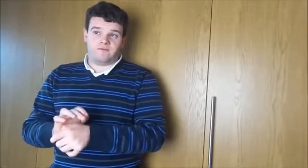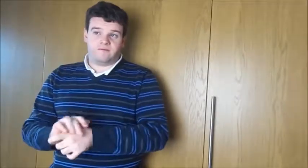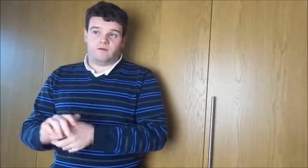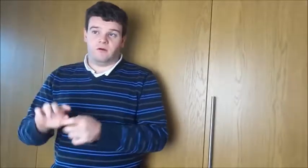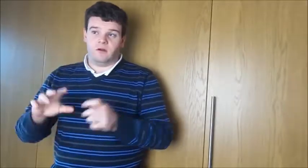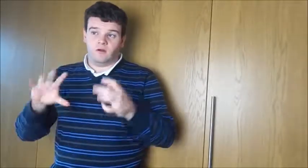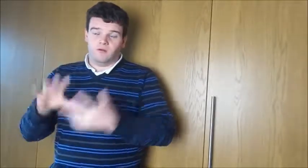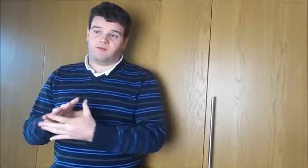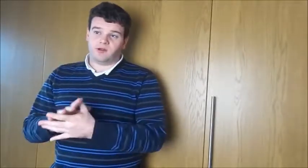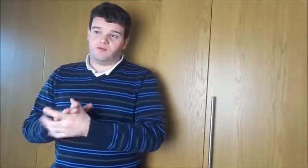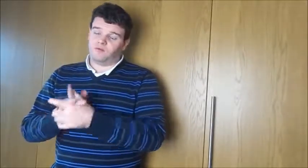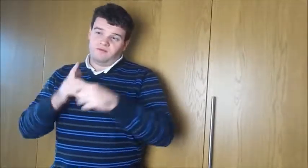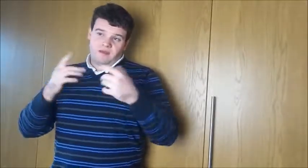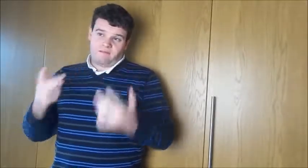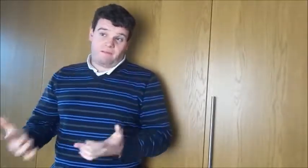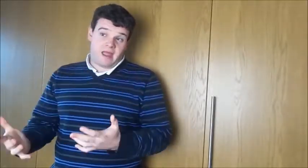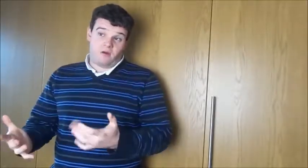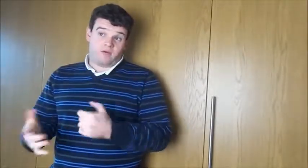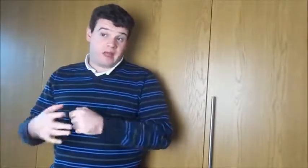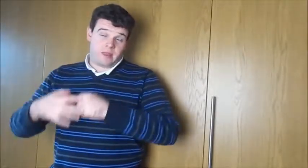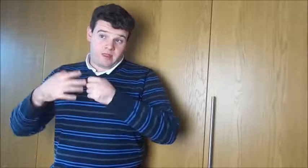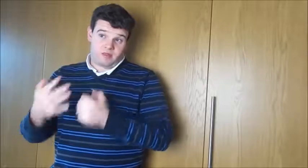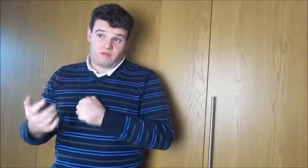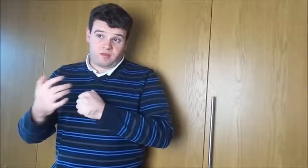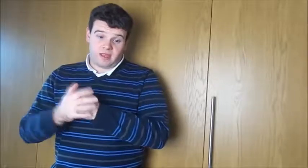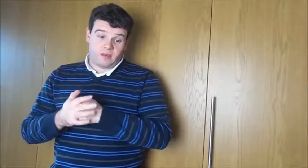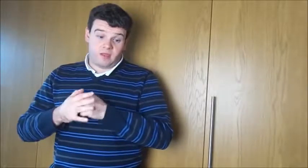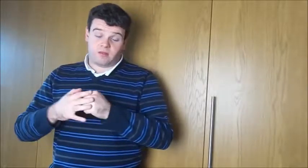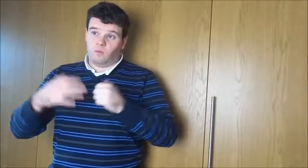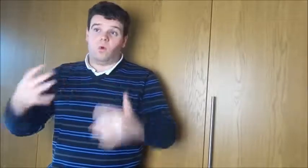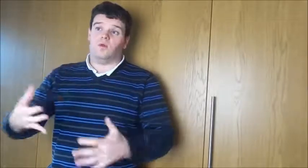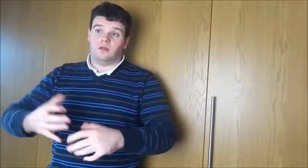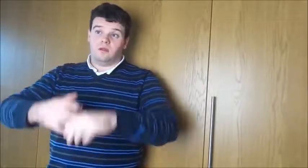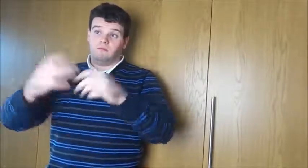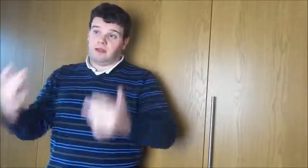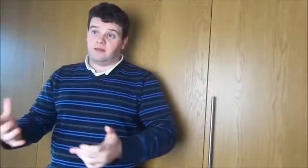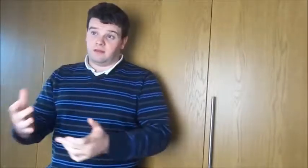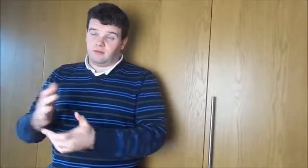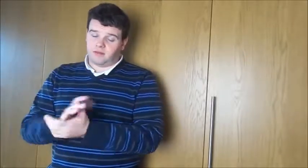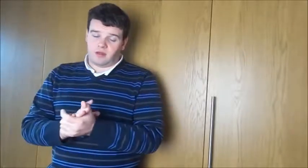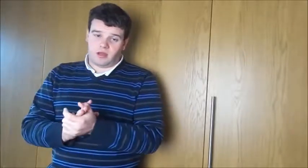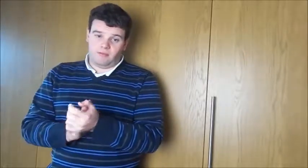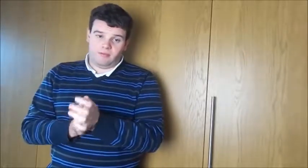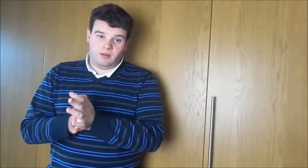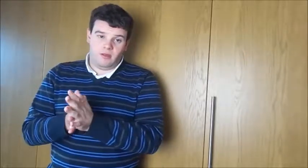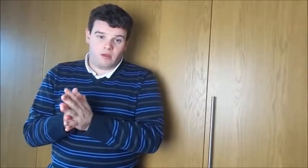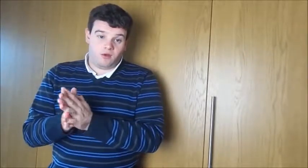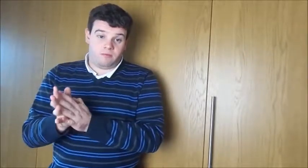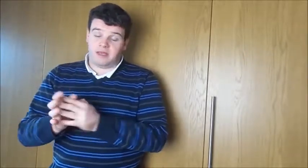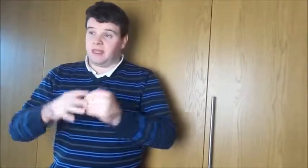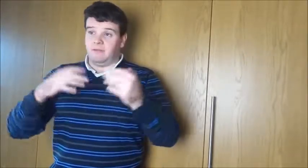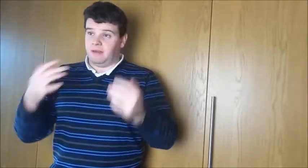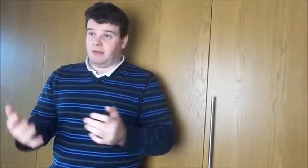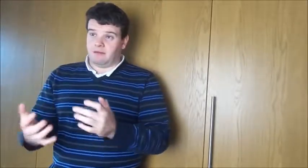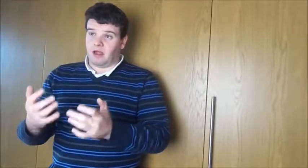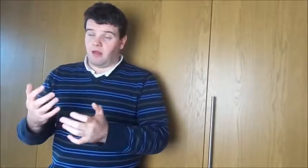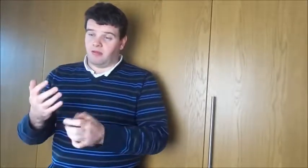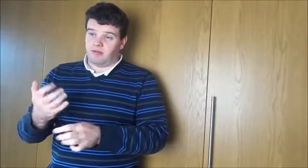for all of the children with their parents and their servants in this one place. It's not a particularly big castle that they